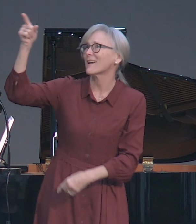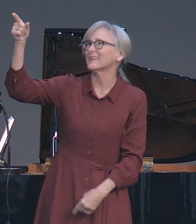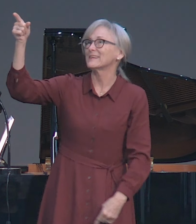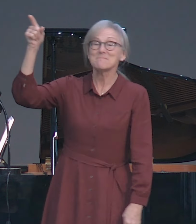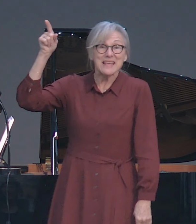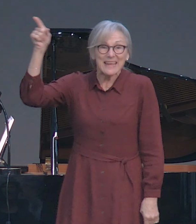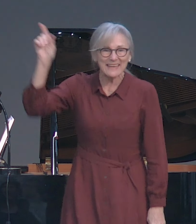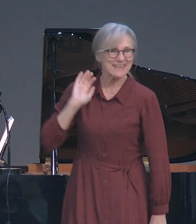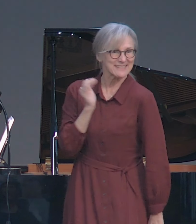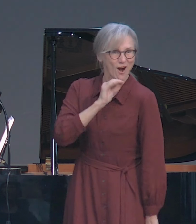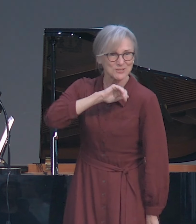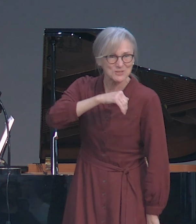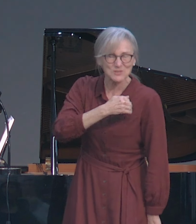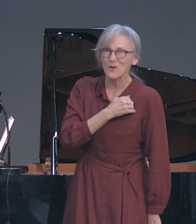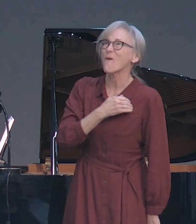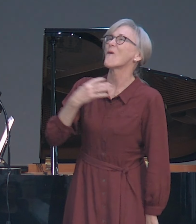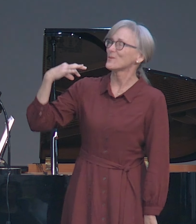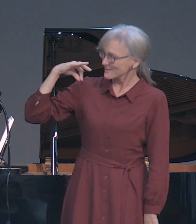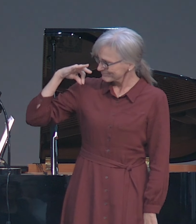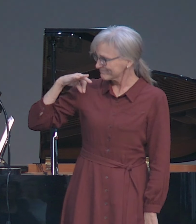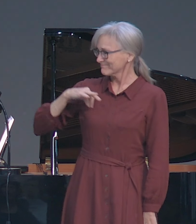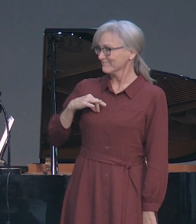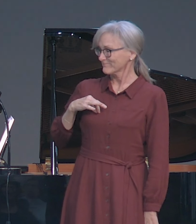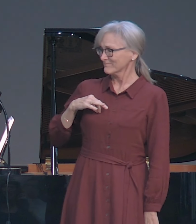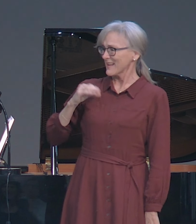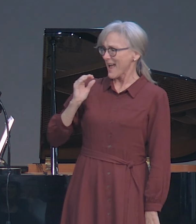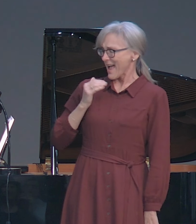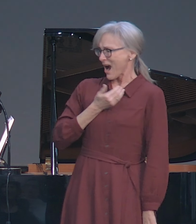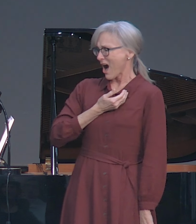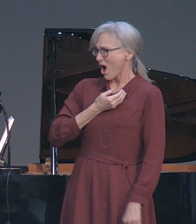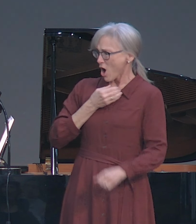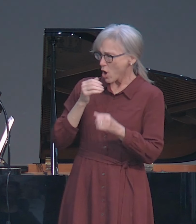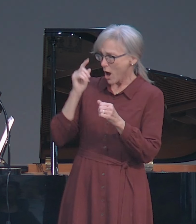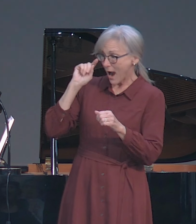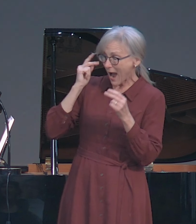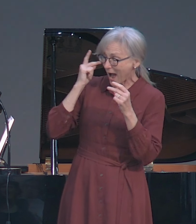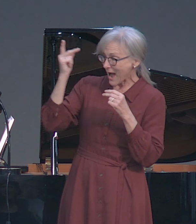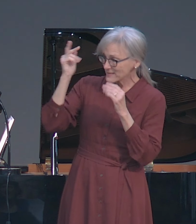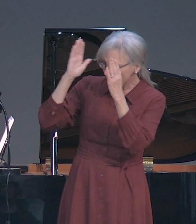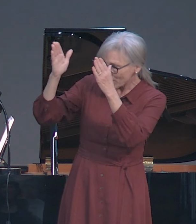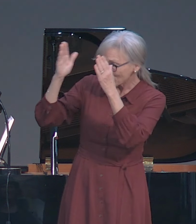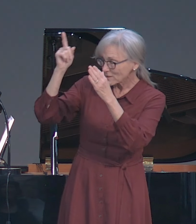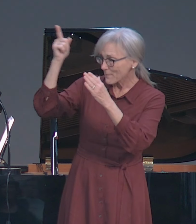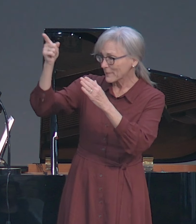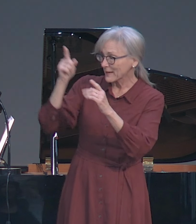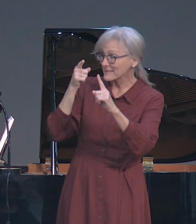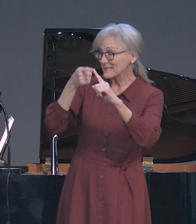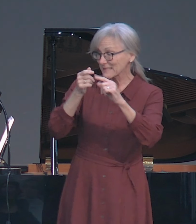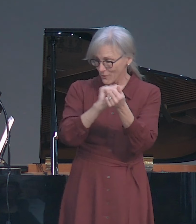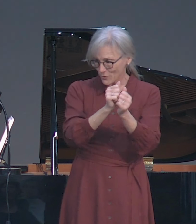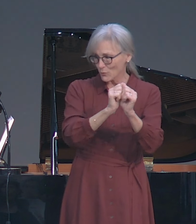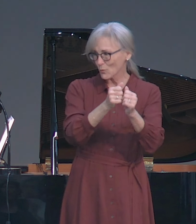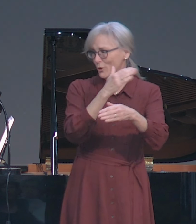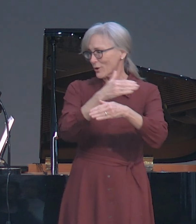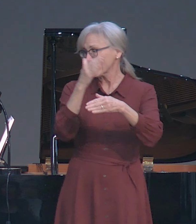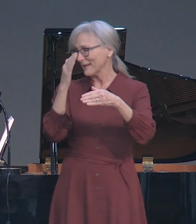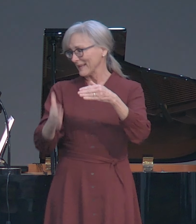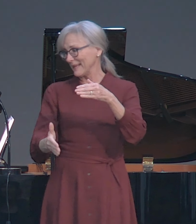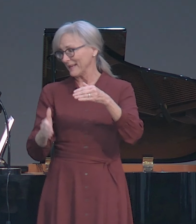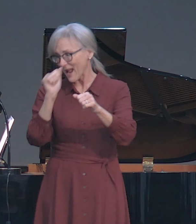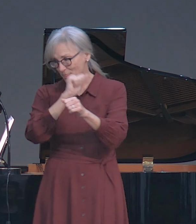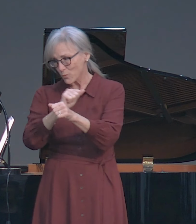our eyes on him, our soul's reward, till the race is finished and the